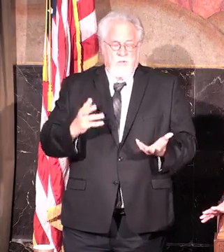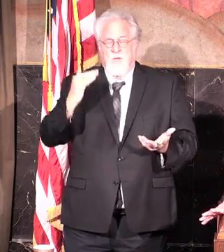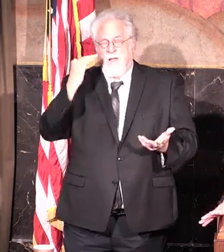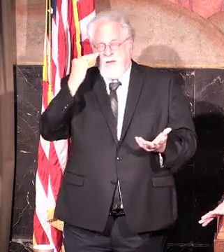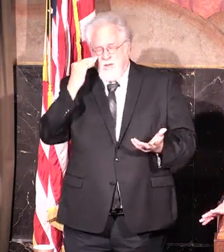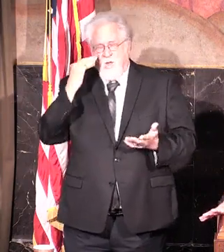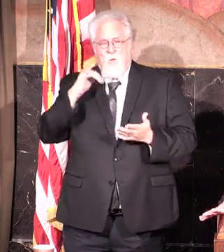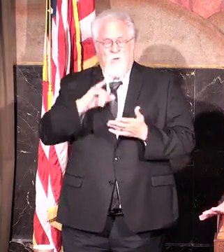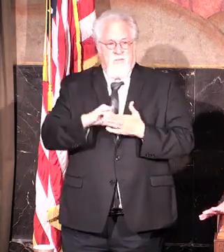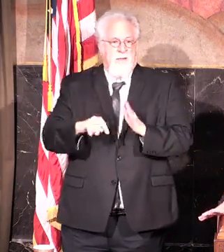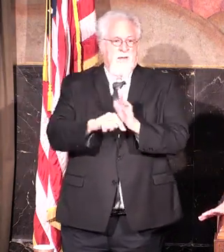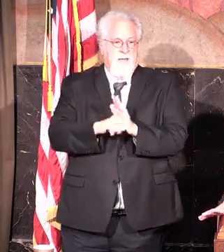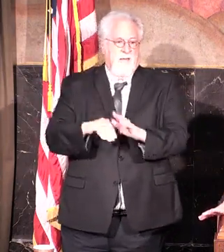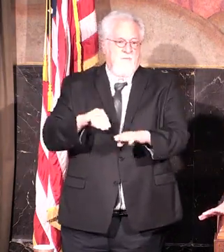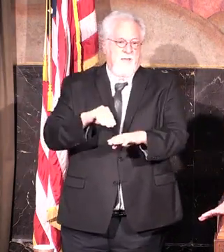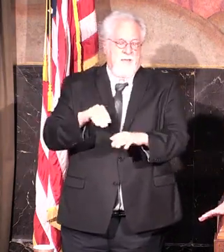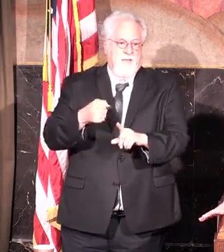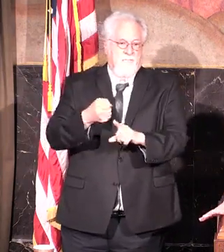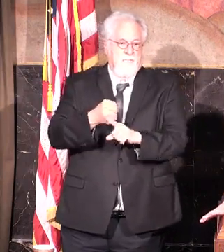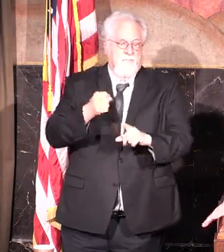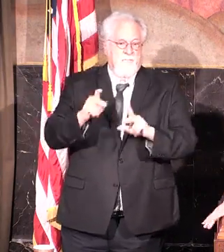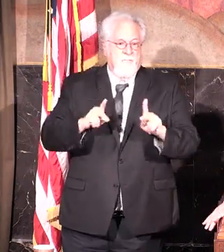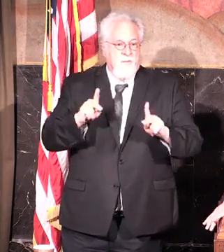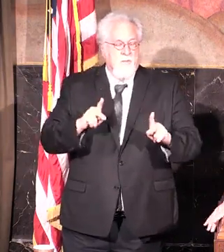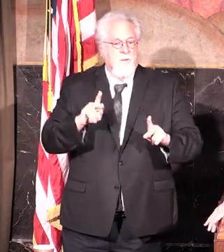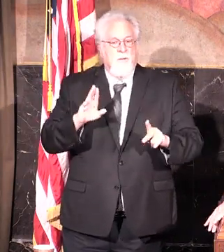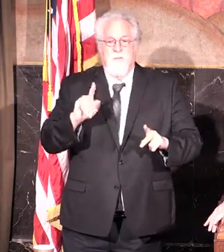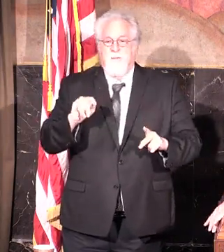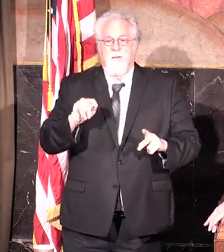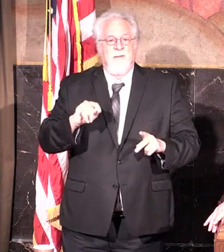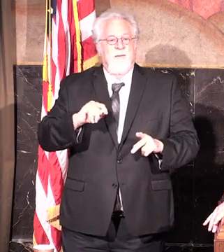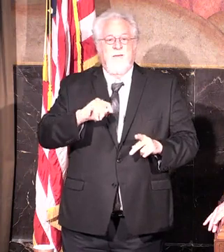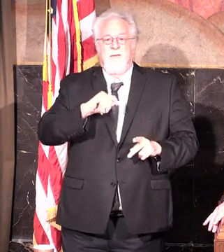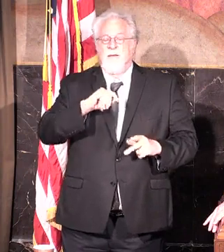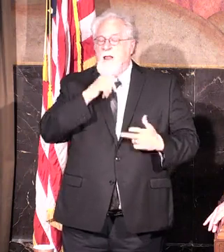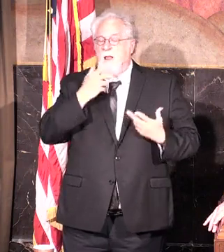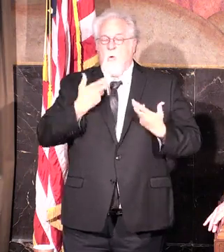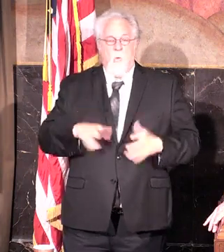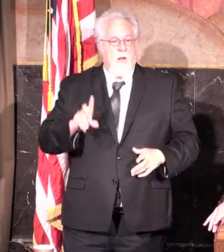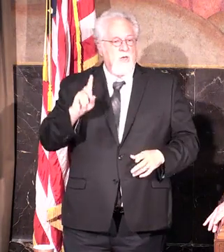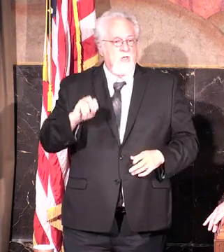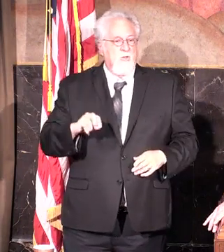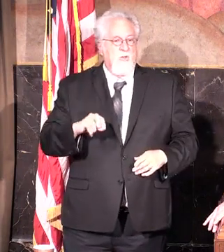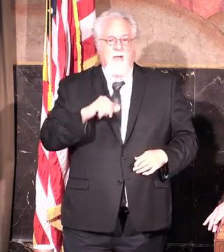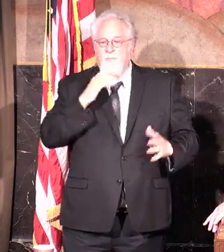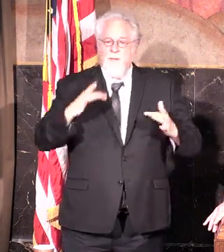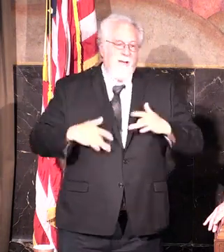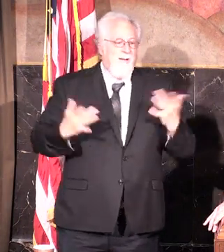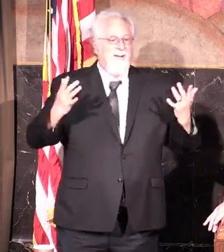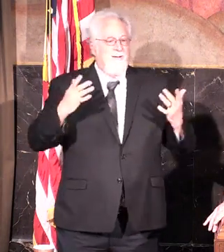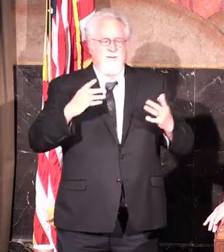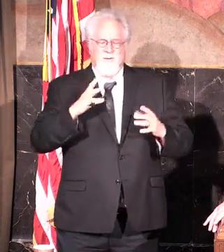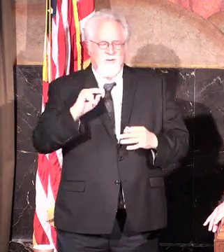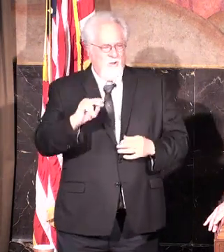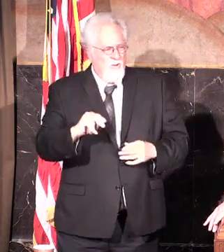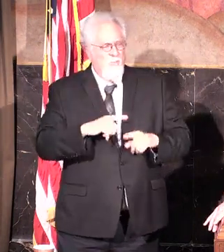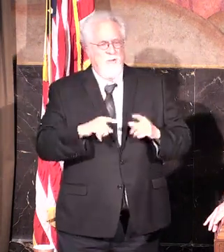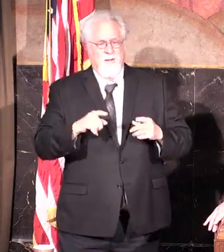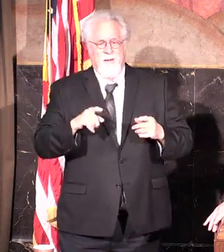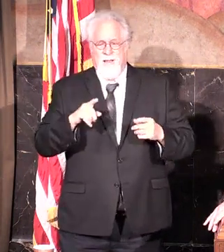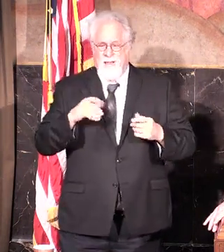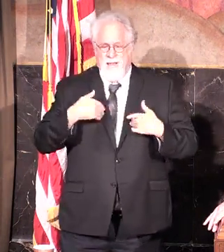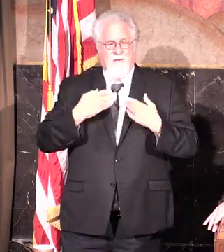that negatively impacts the livelihood of a number of people. It's not something that we want to do. We don't take any delight in it. But at the end of the day, we have